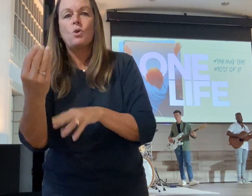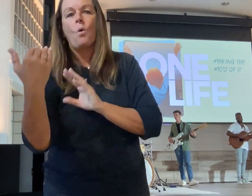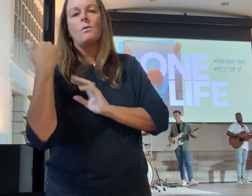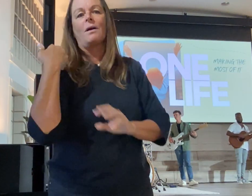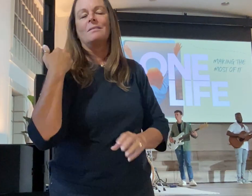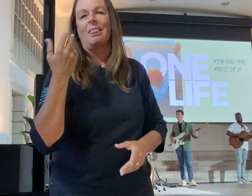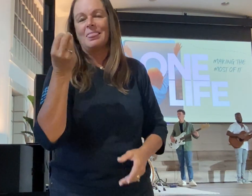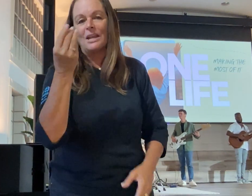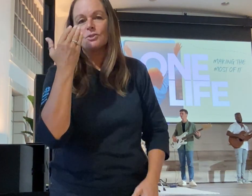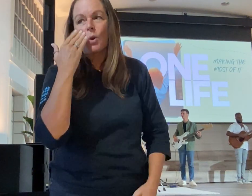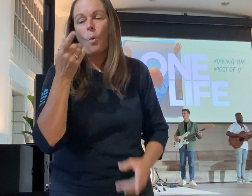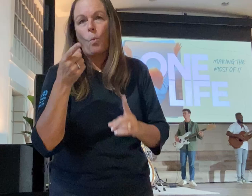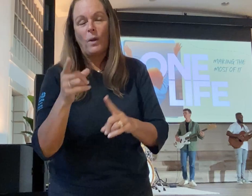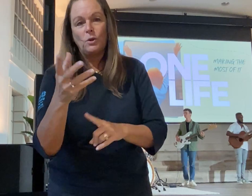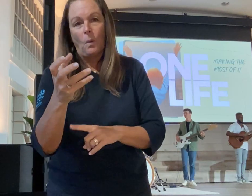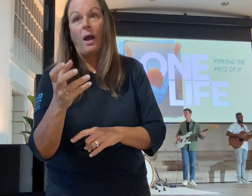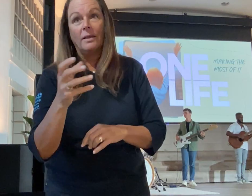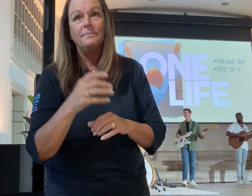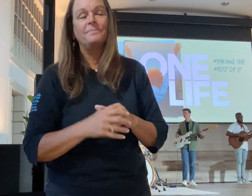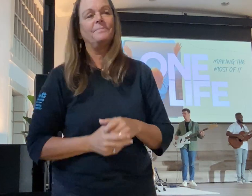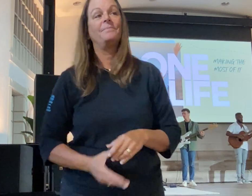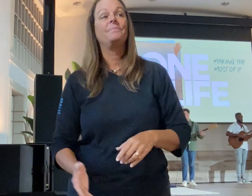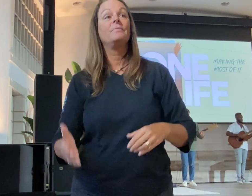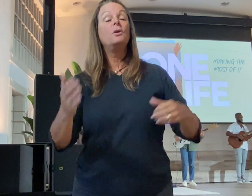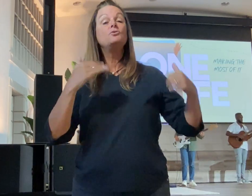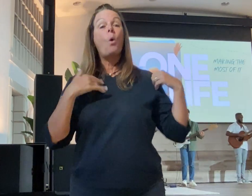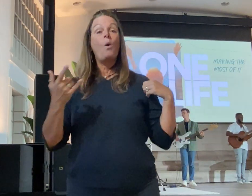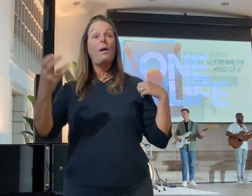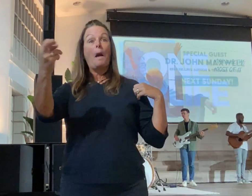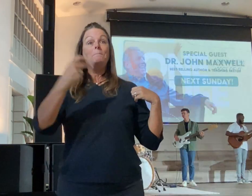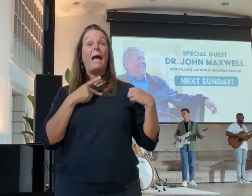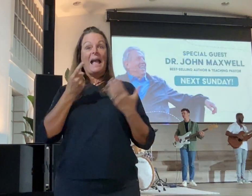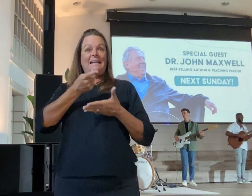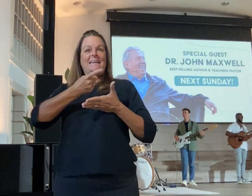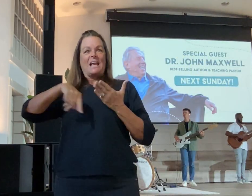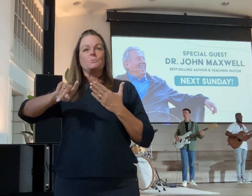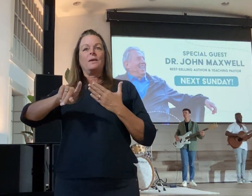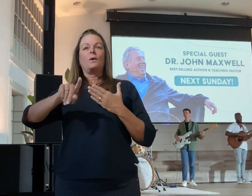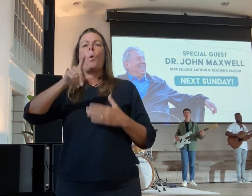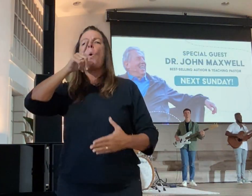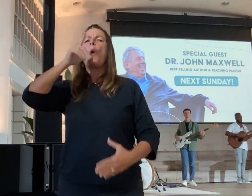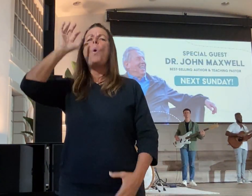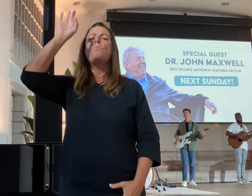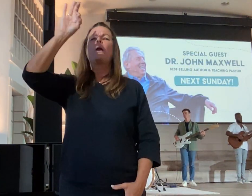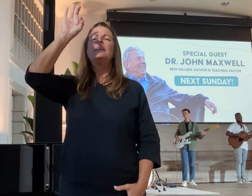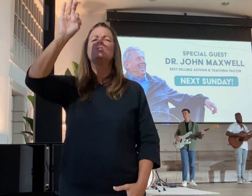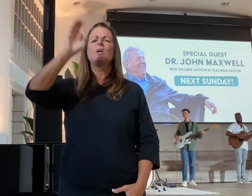that might be. And hey, don't forget to join us next week. We've got Dr. John.